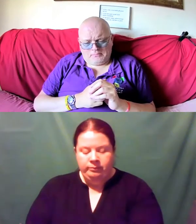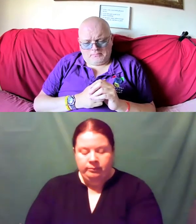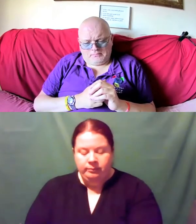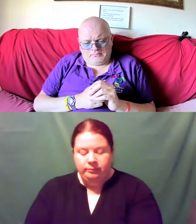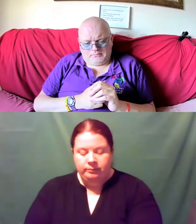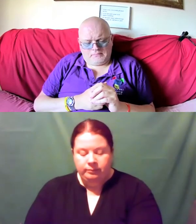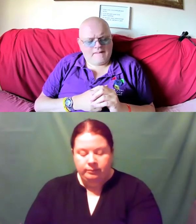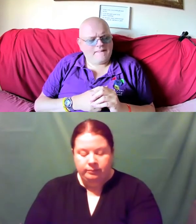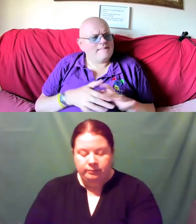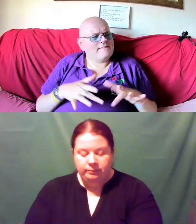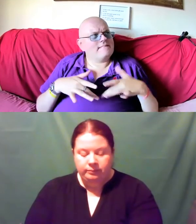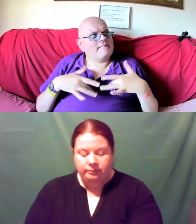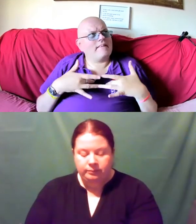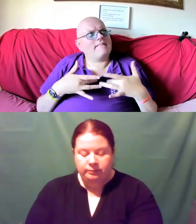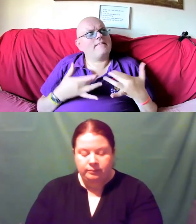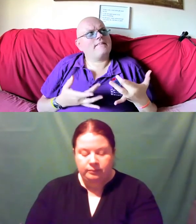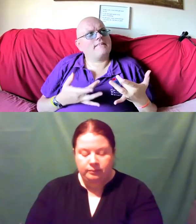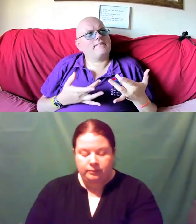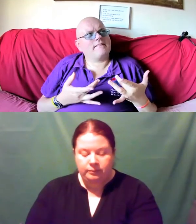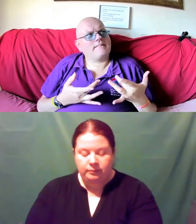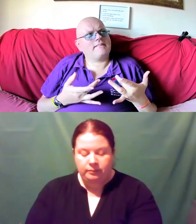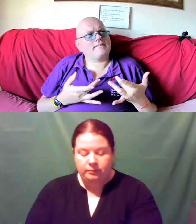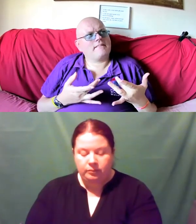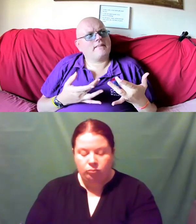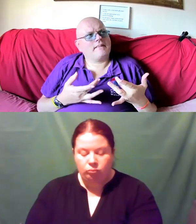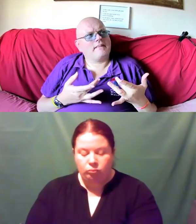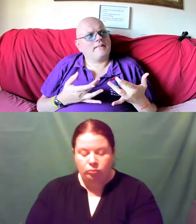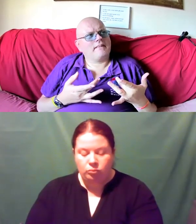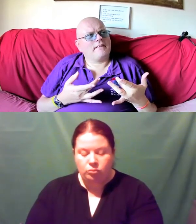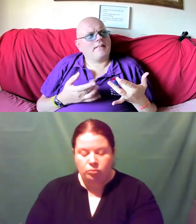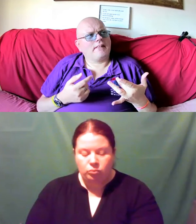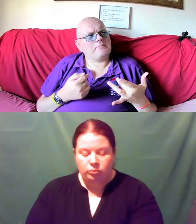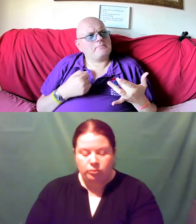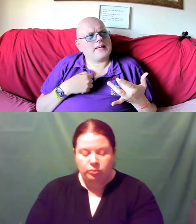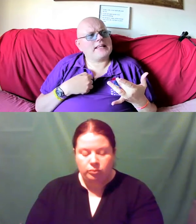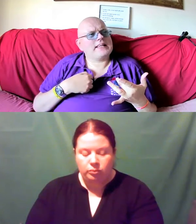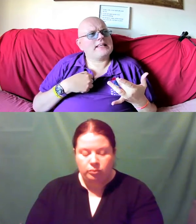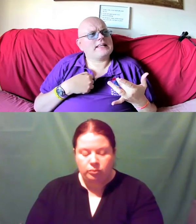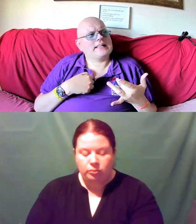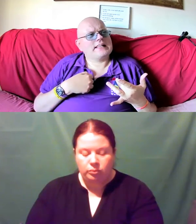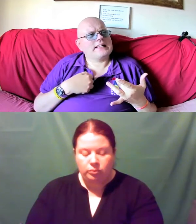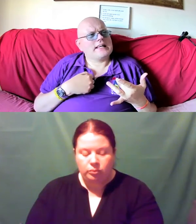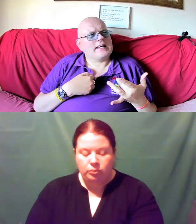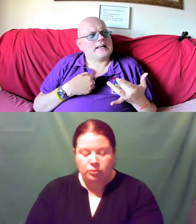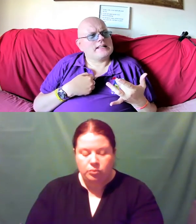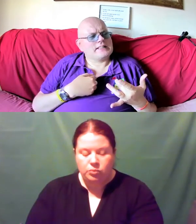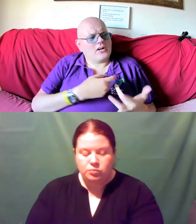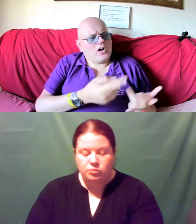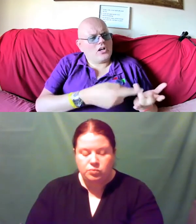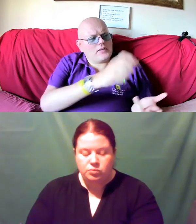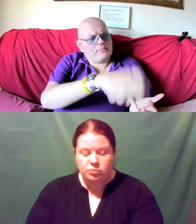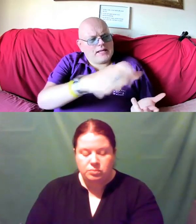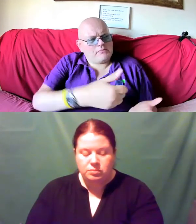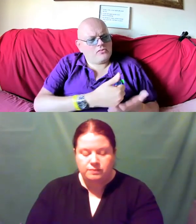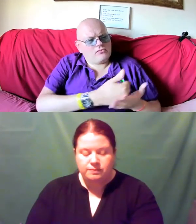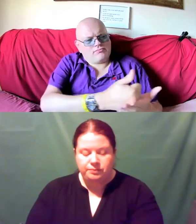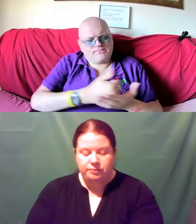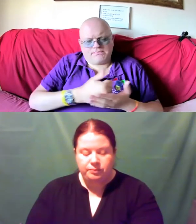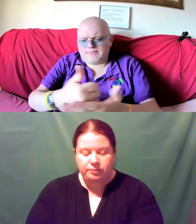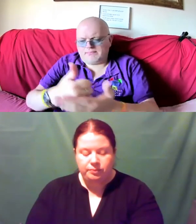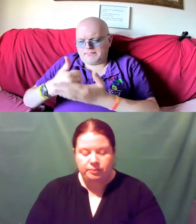But I think in terms of how I've then been able to be there for others, I think the experiences I've had have given